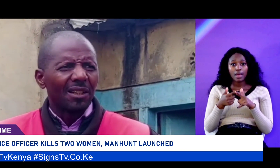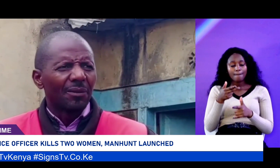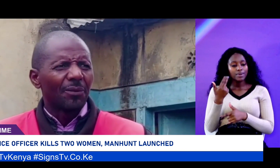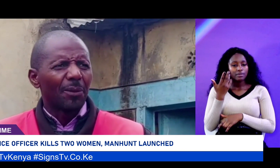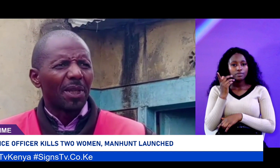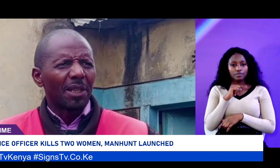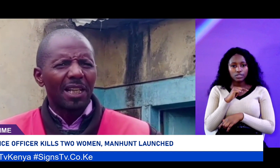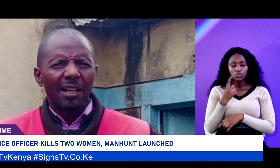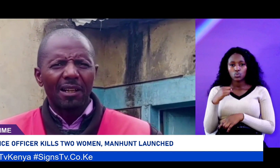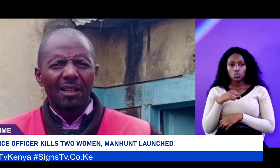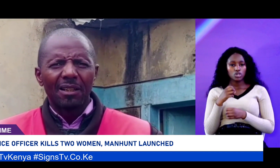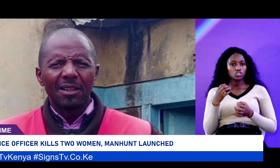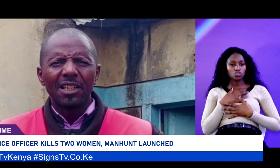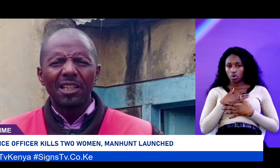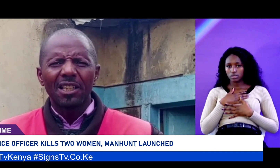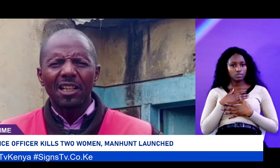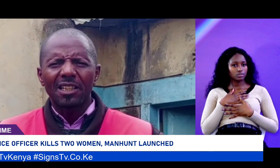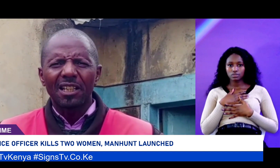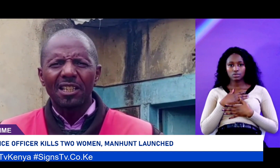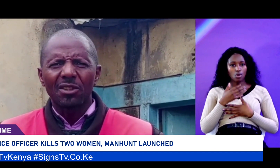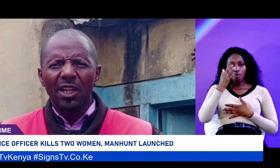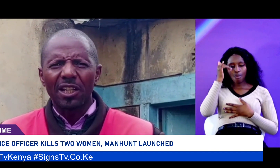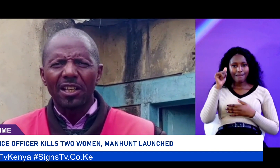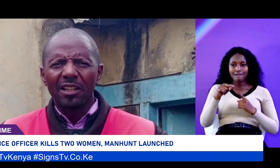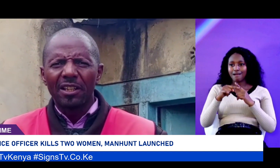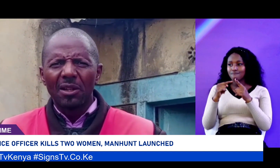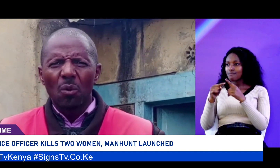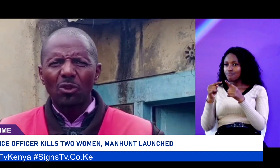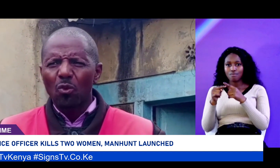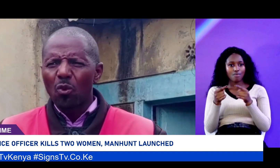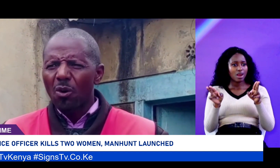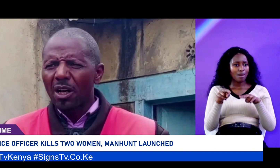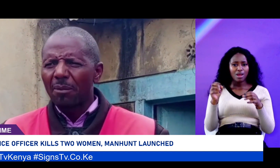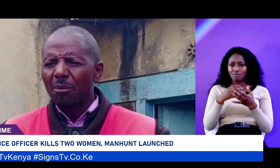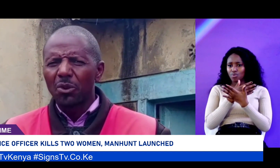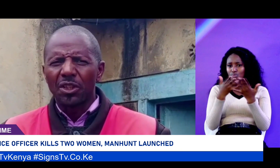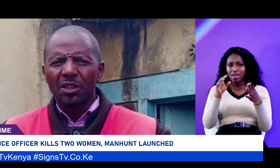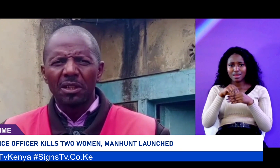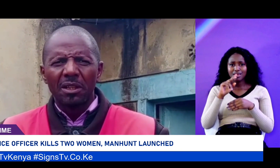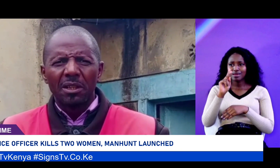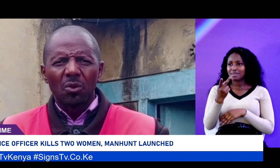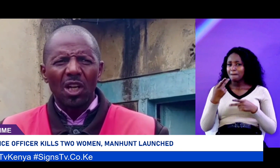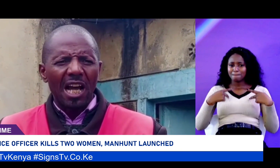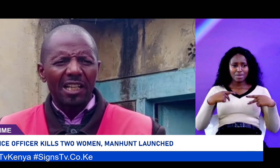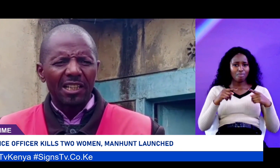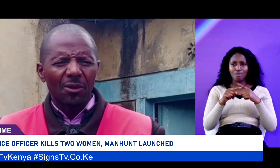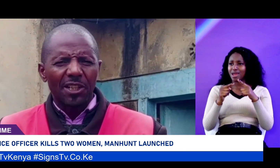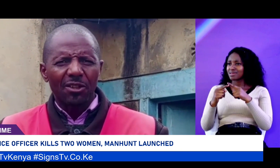hii? Vifo imeingia nyingi katika nchi yetu ya Kenya. Watu kuuawa kama mbuzi. Tunalaani hizo